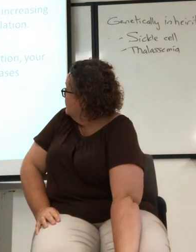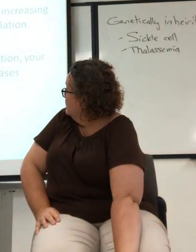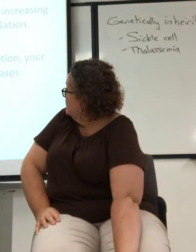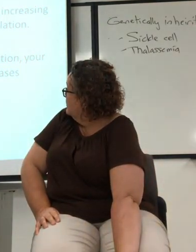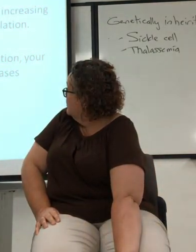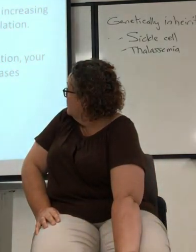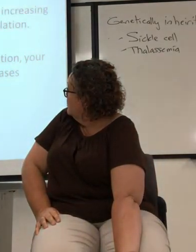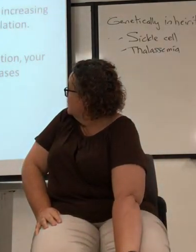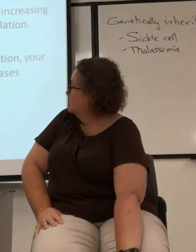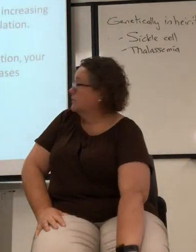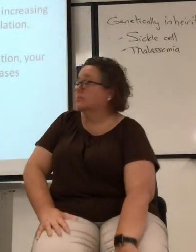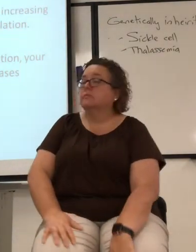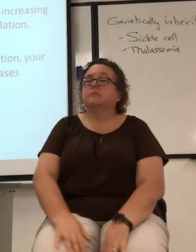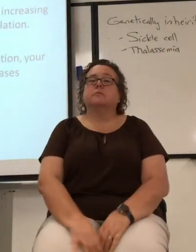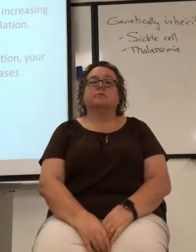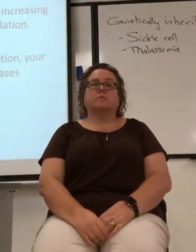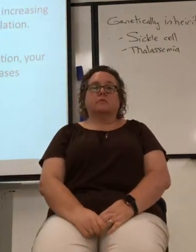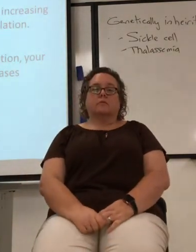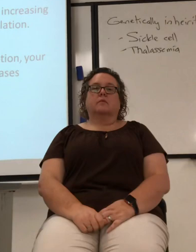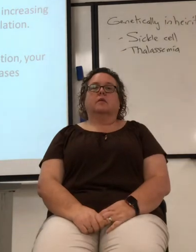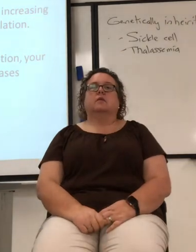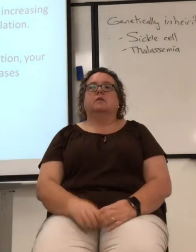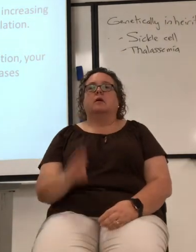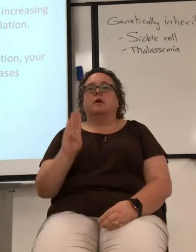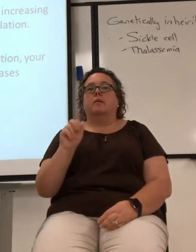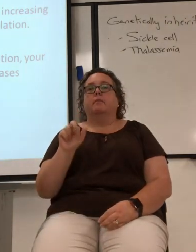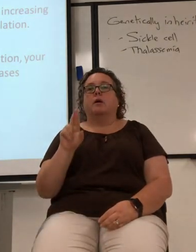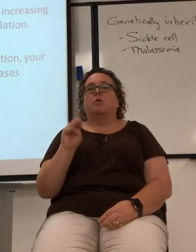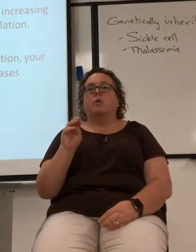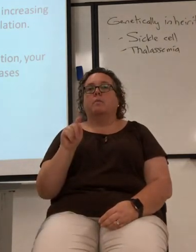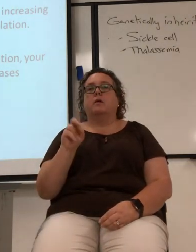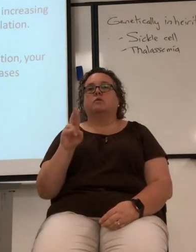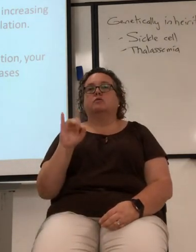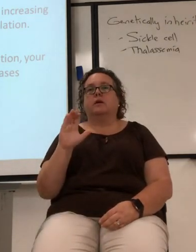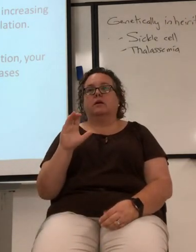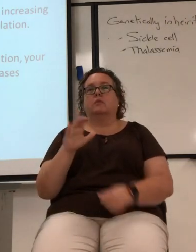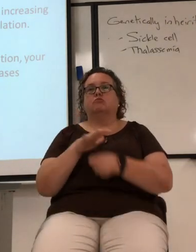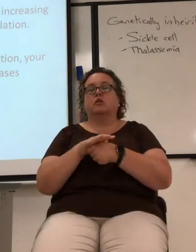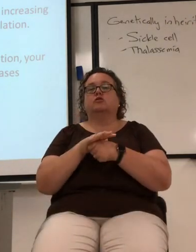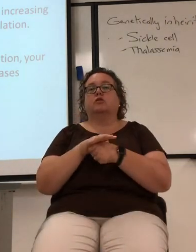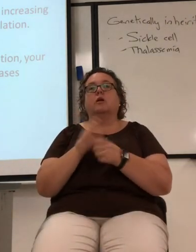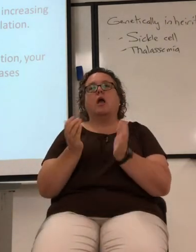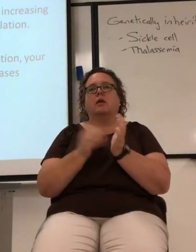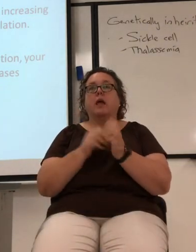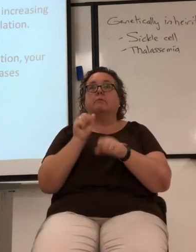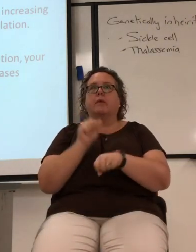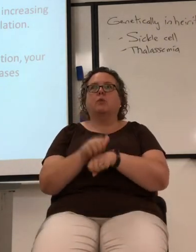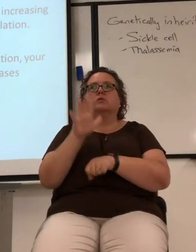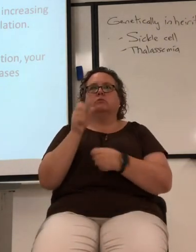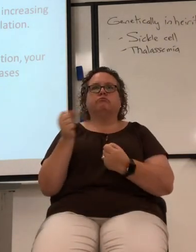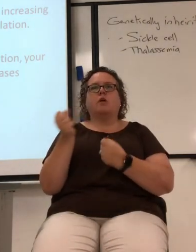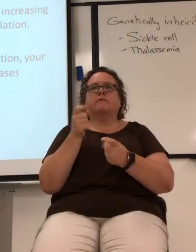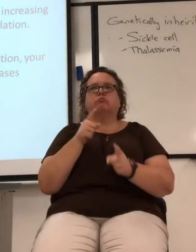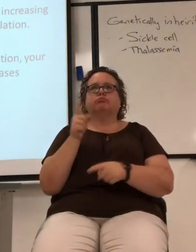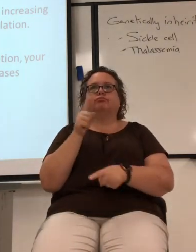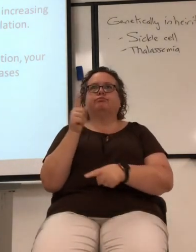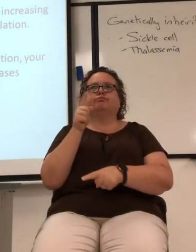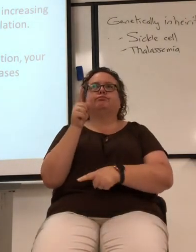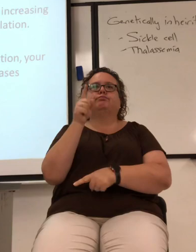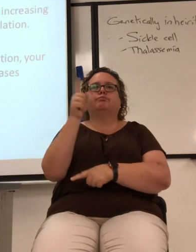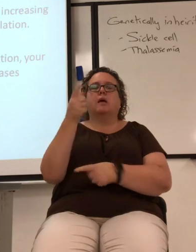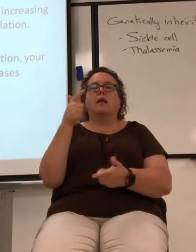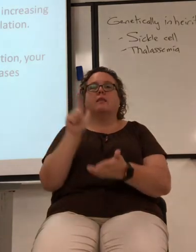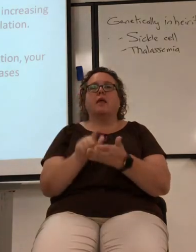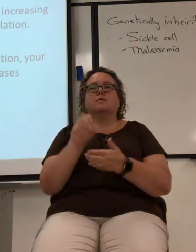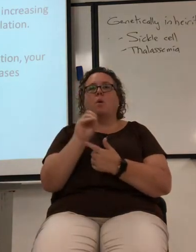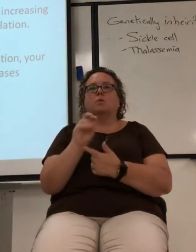Barometric pressure decreases with increasing altitude. Again, driving up the mountain, resulting in less O2 per inhalation.